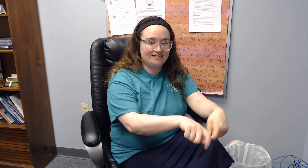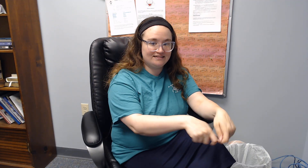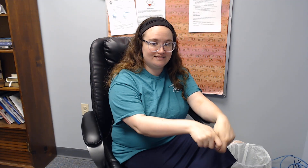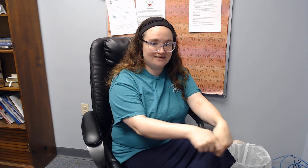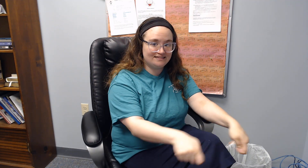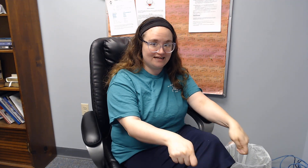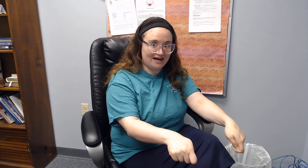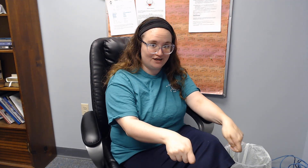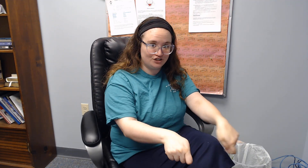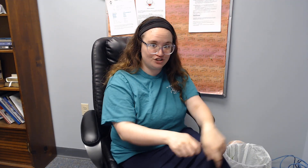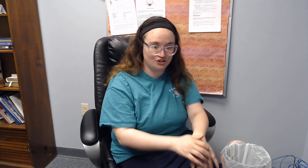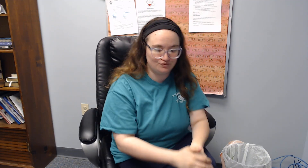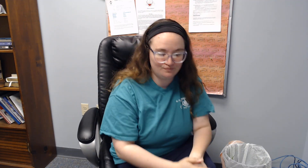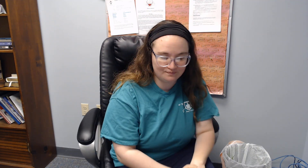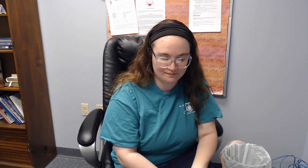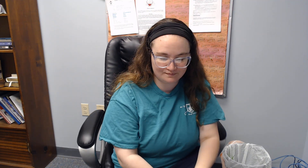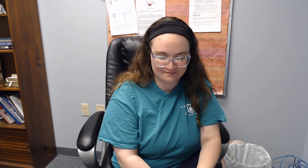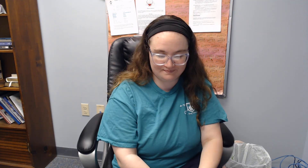To tie your shoe.